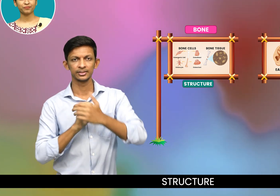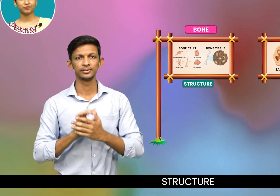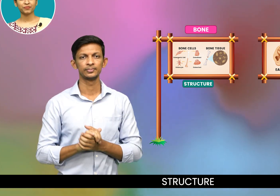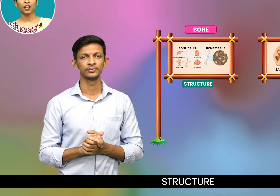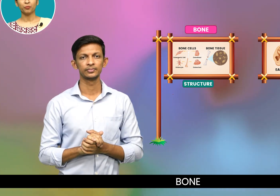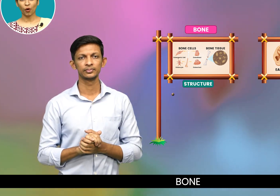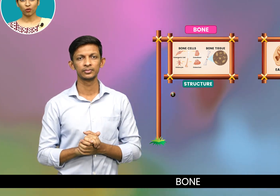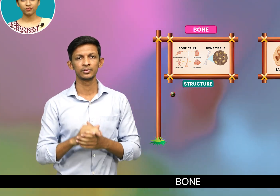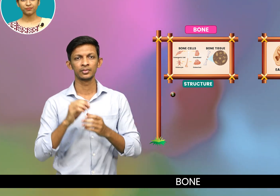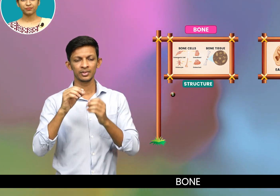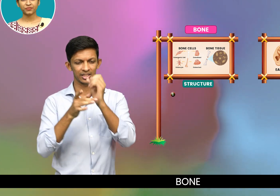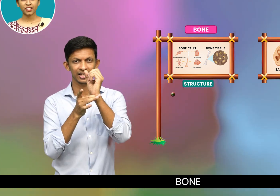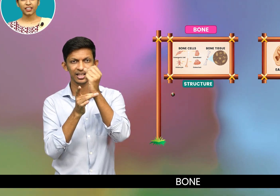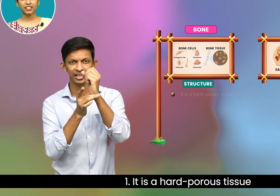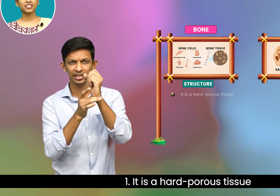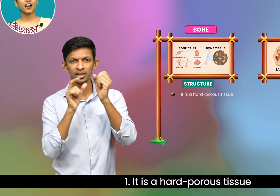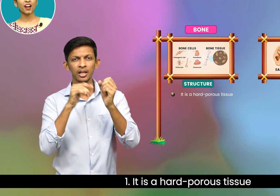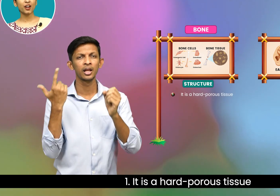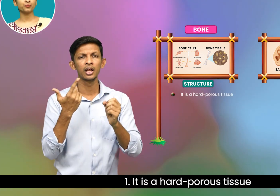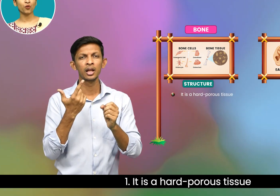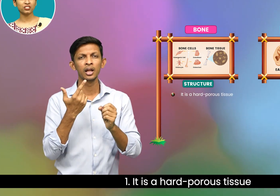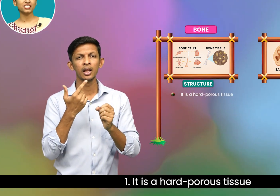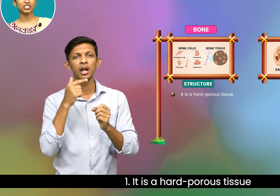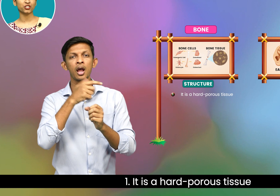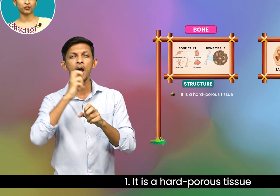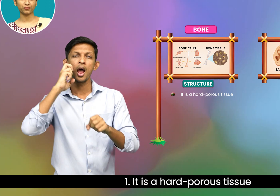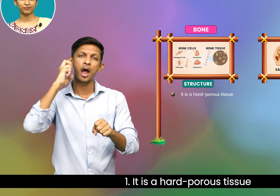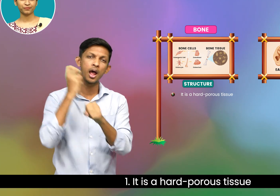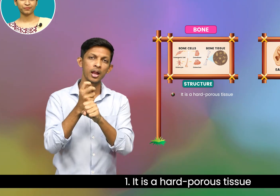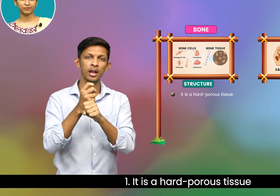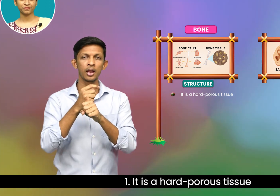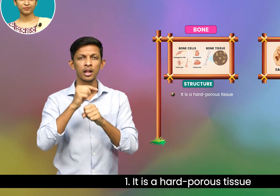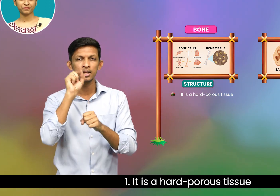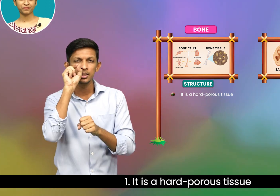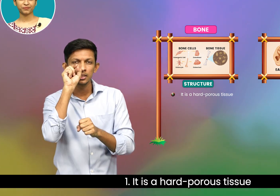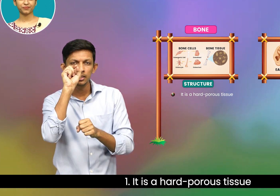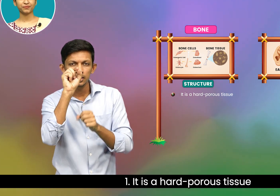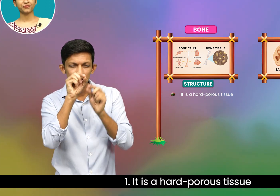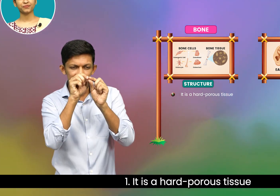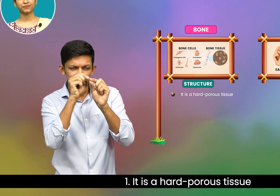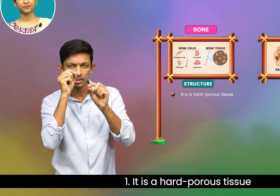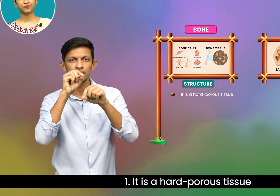Structure. Bone. It is a hard porous tissue.